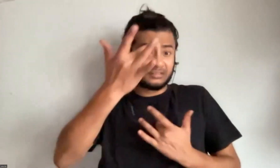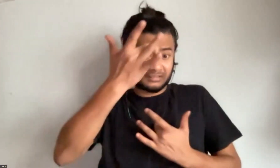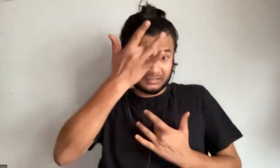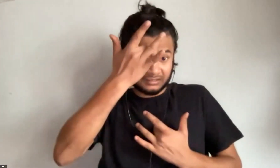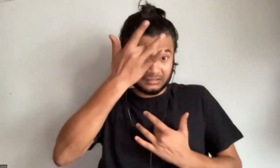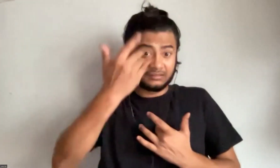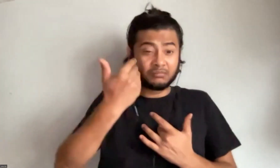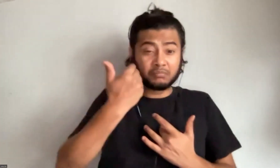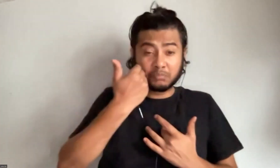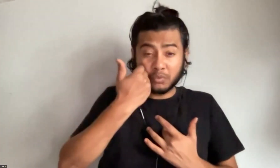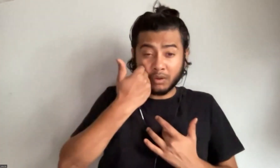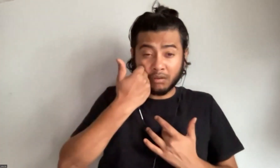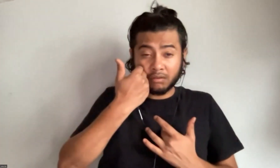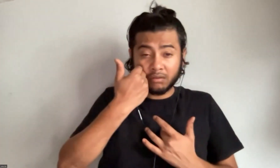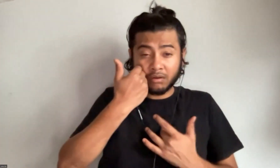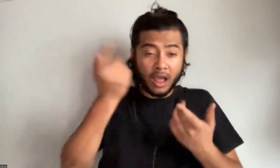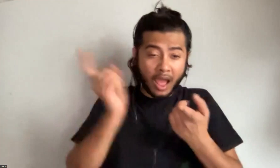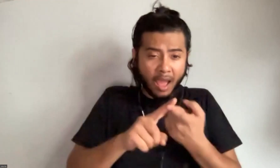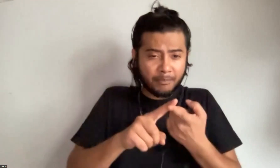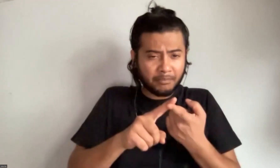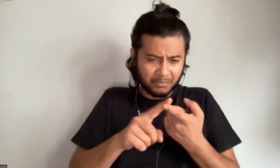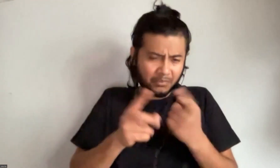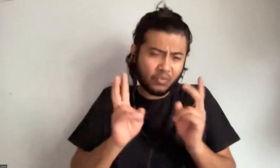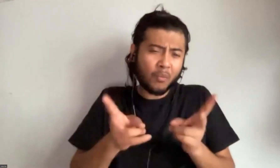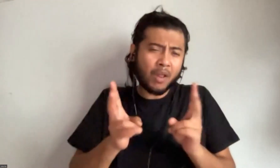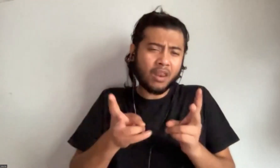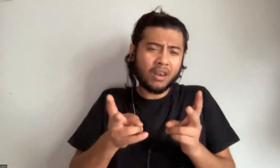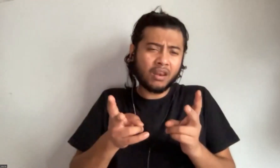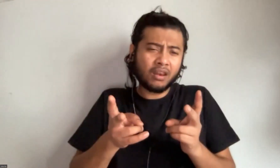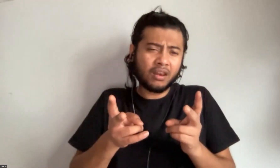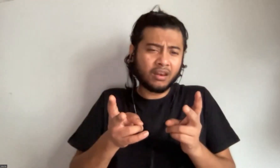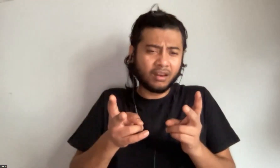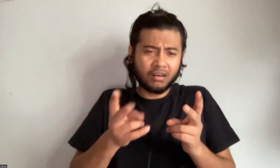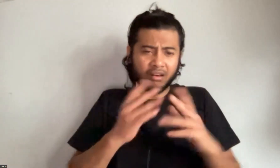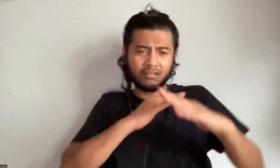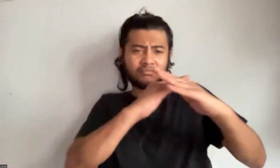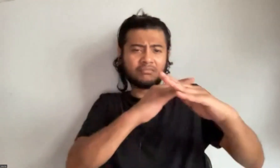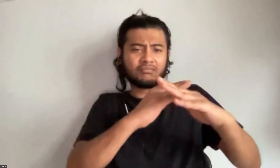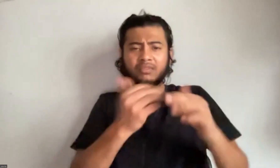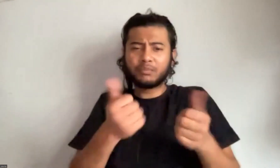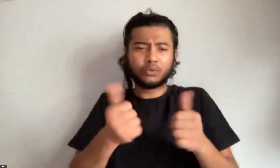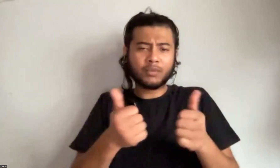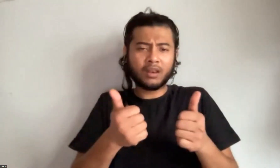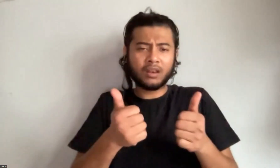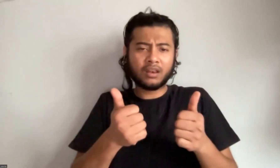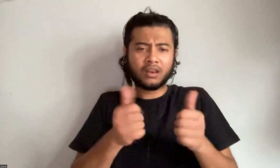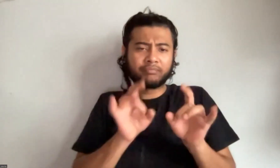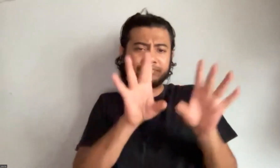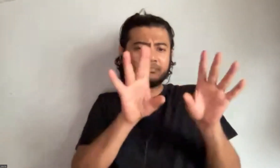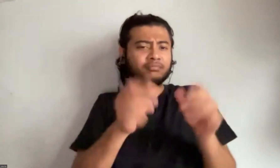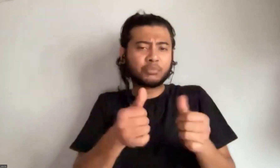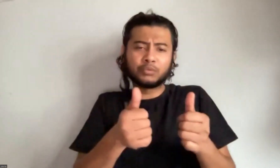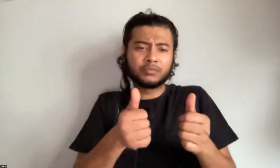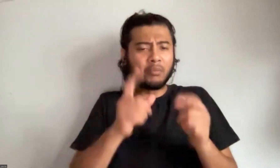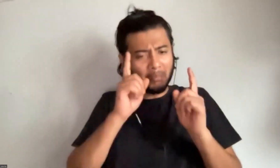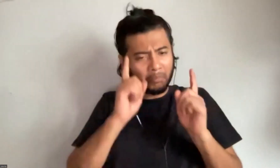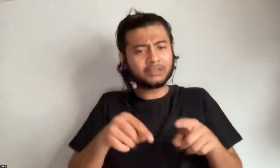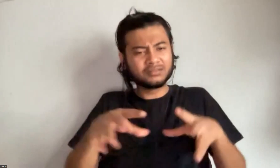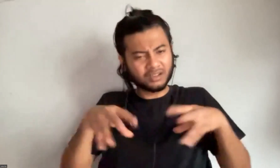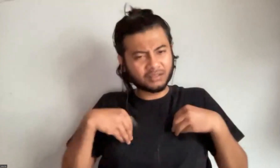all kind of tensions in our family life, we will have problems in our job. So these are all the things which will